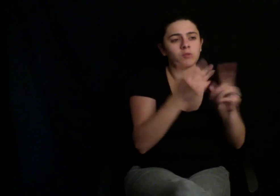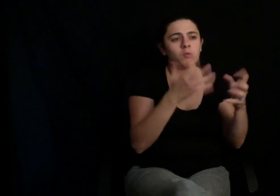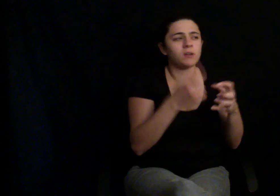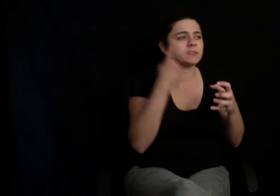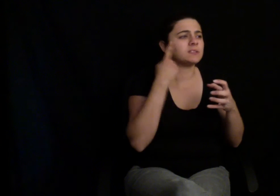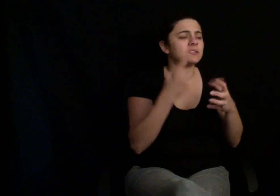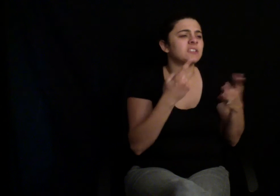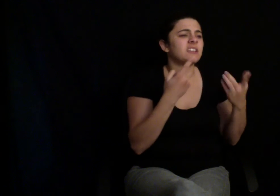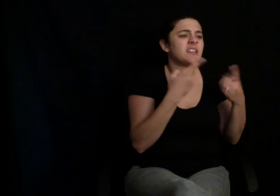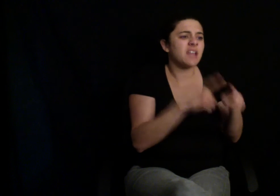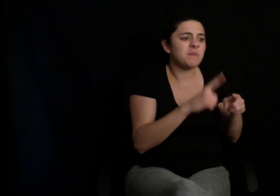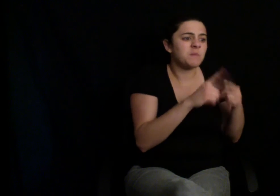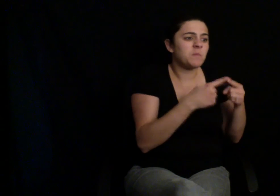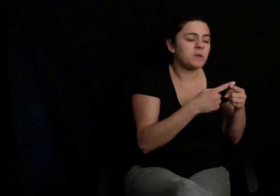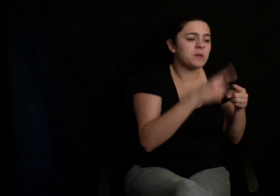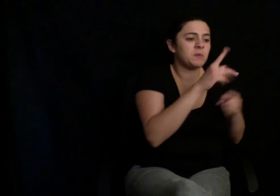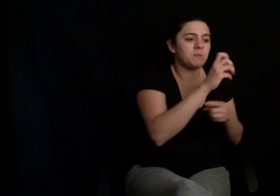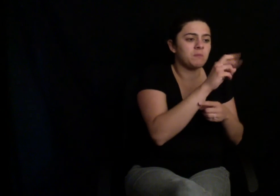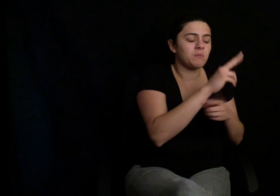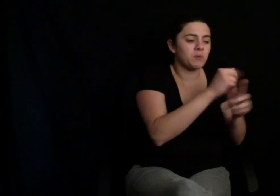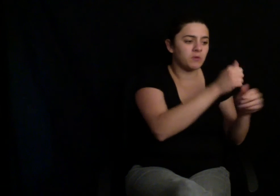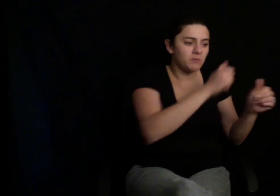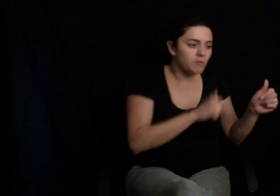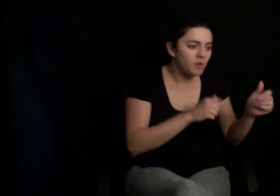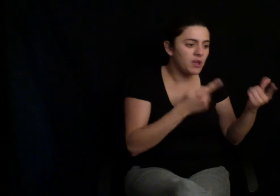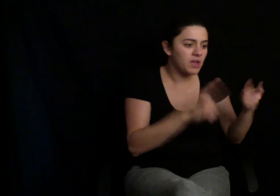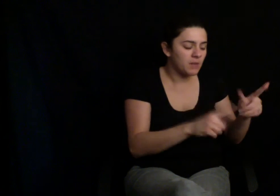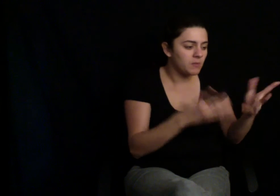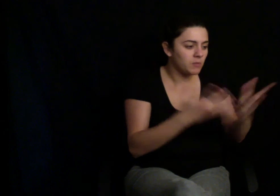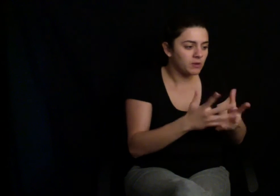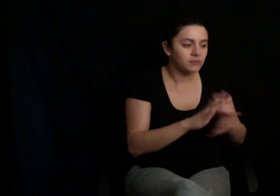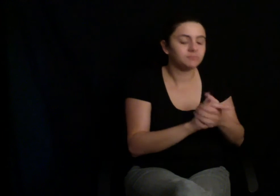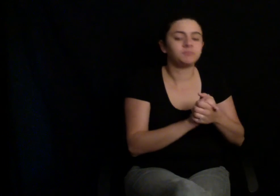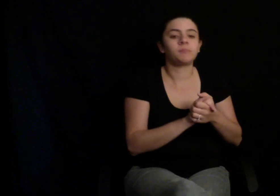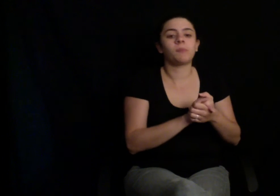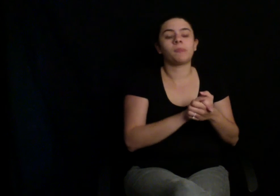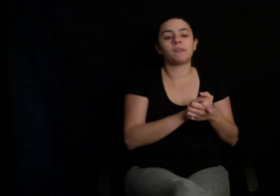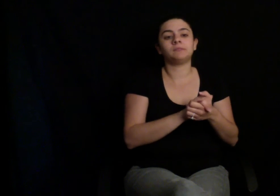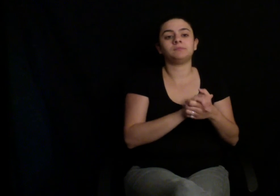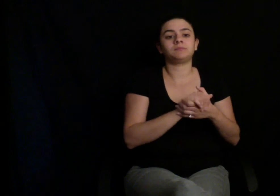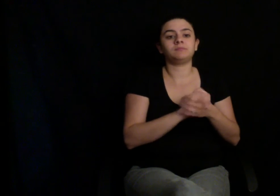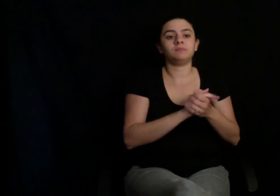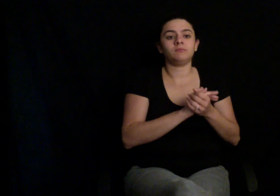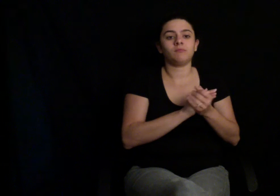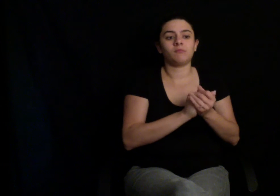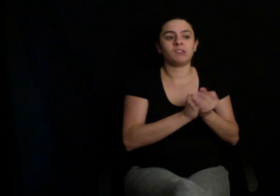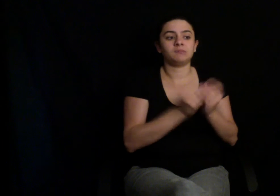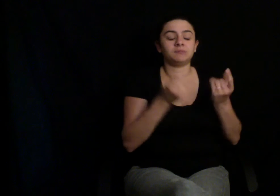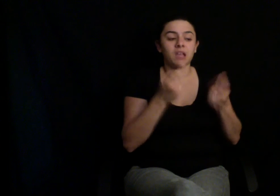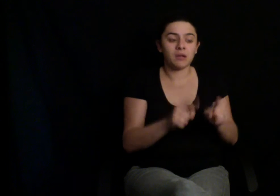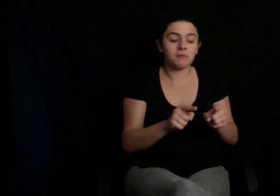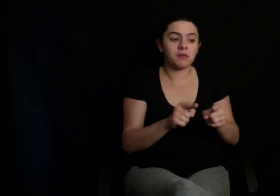started not watching porn, right? Because if you're not masturbating, you're probably not going to be watching porn. Because I mean, who watches porn